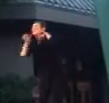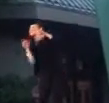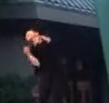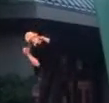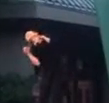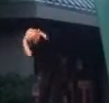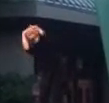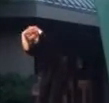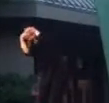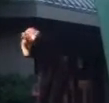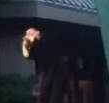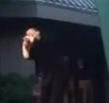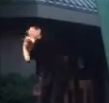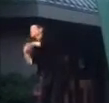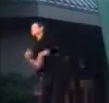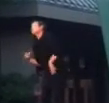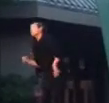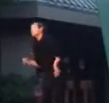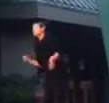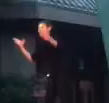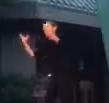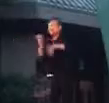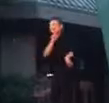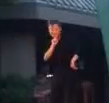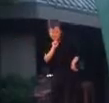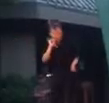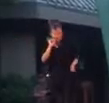the rat was dead.